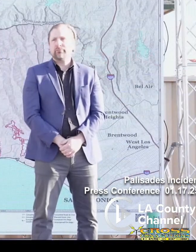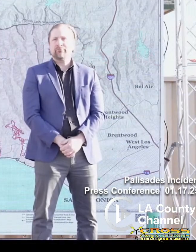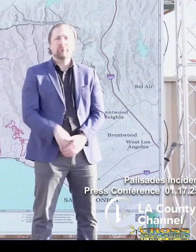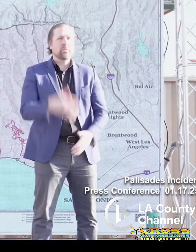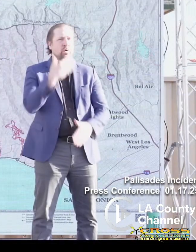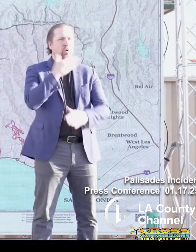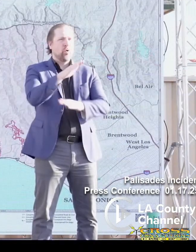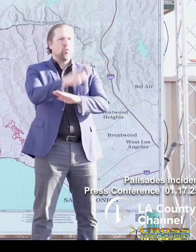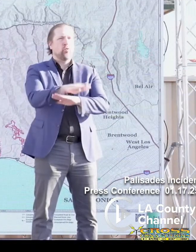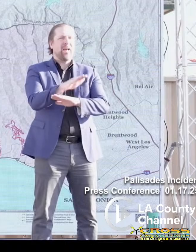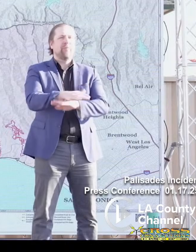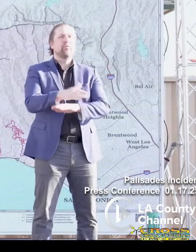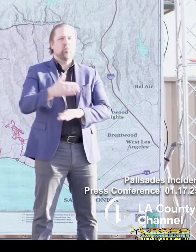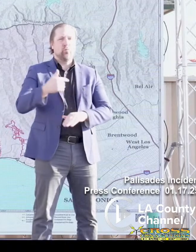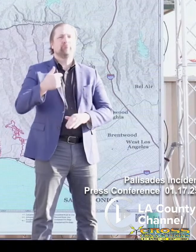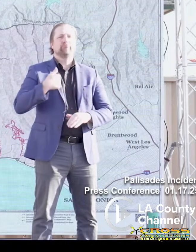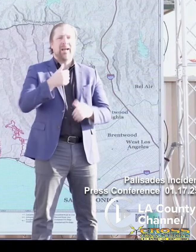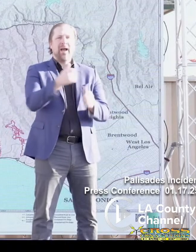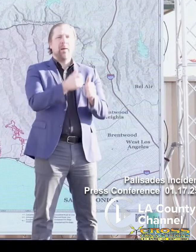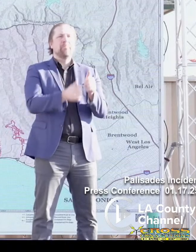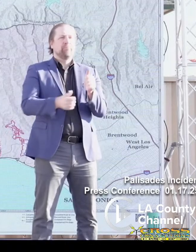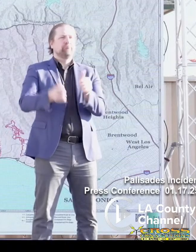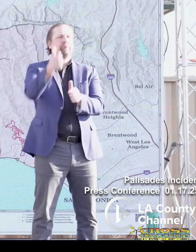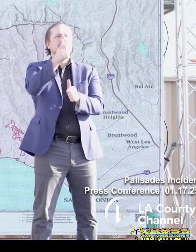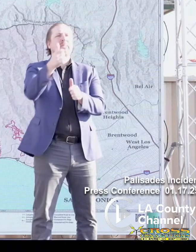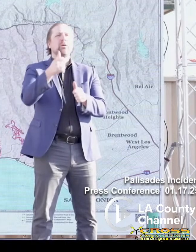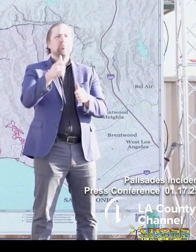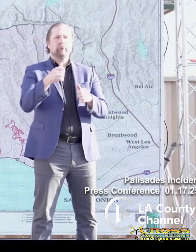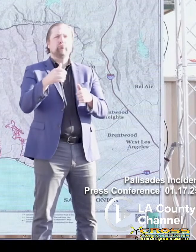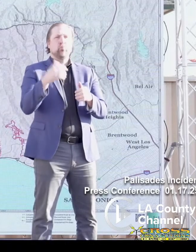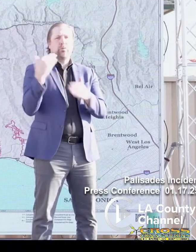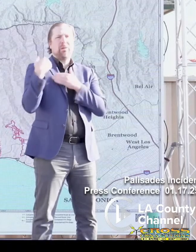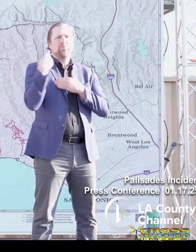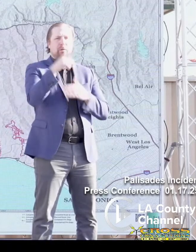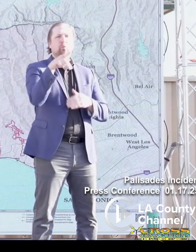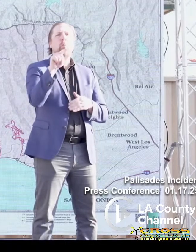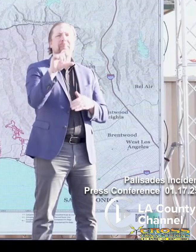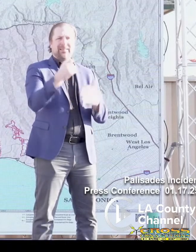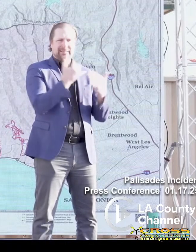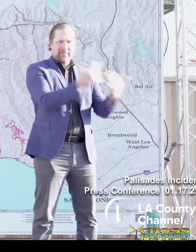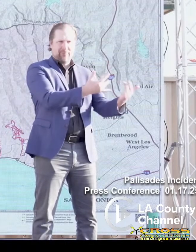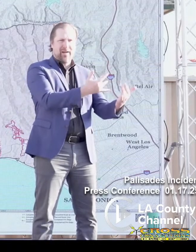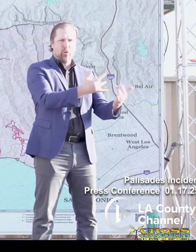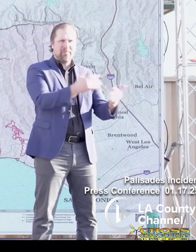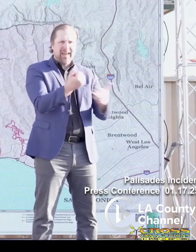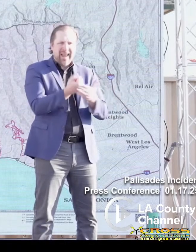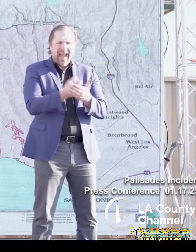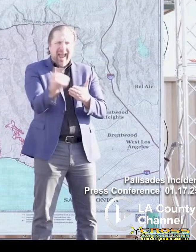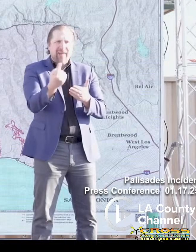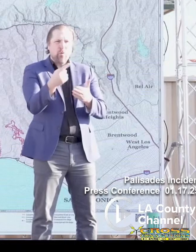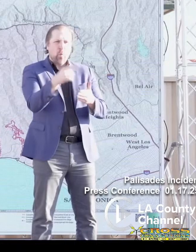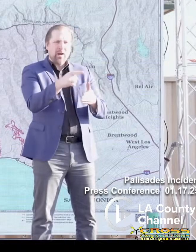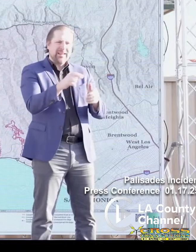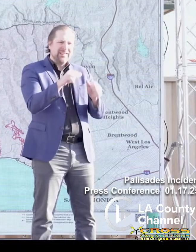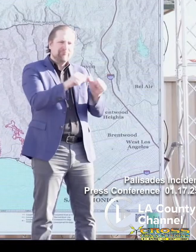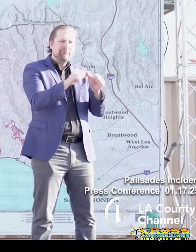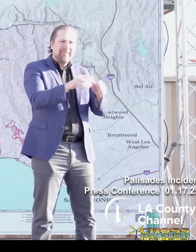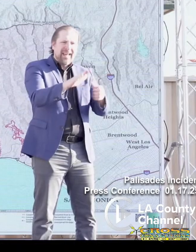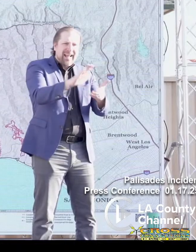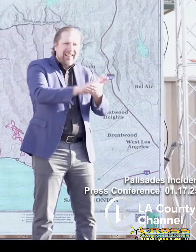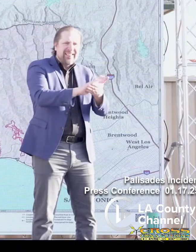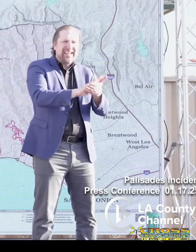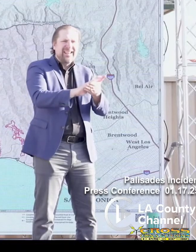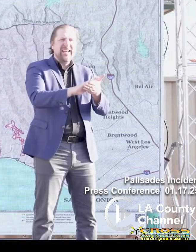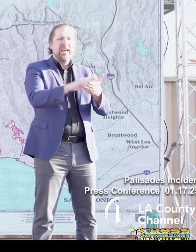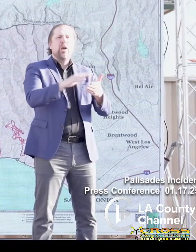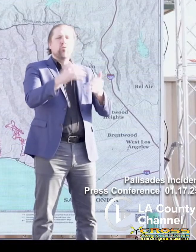Good afternoon, Gabriel Troll, Operations Section Chief for the Palisades incident. All crews are continuing to mop up. The fire has not left its current footprint in all branches of